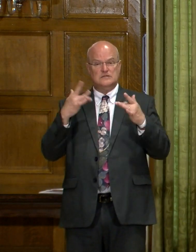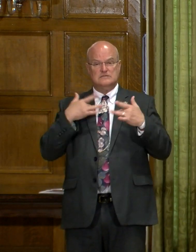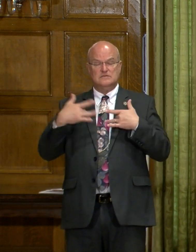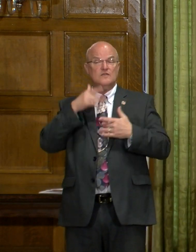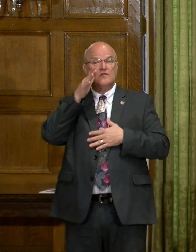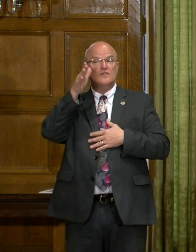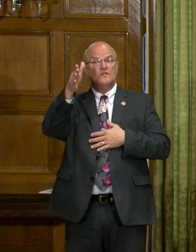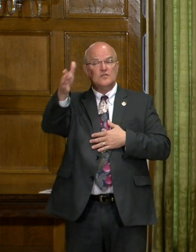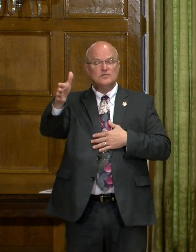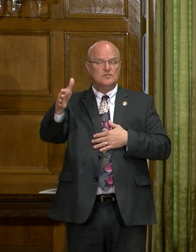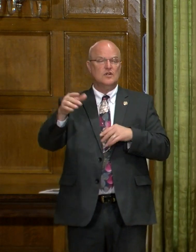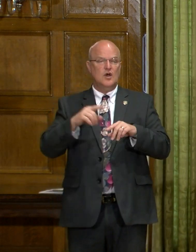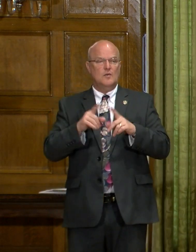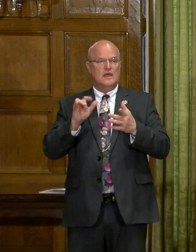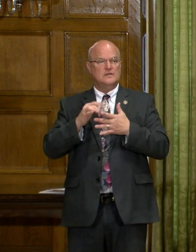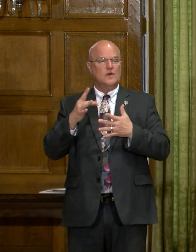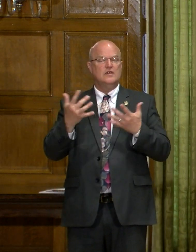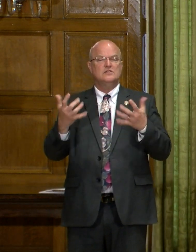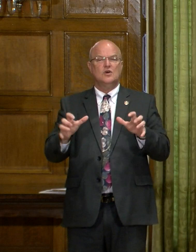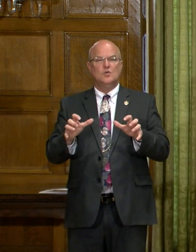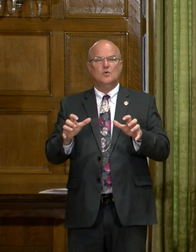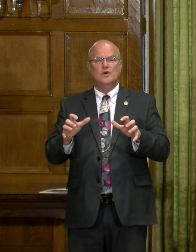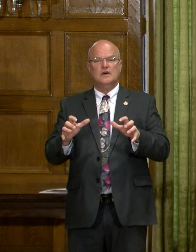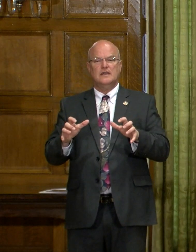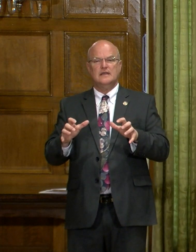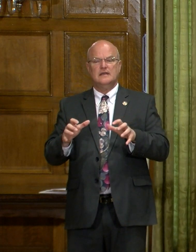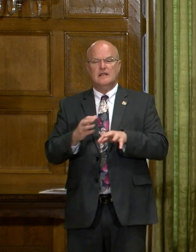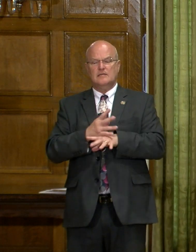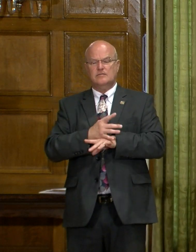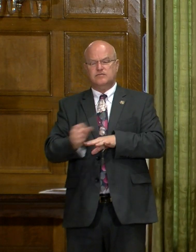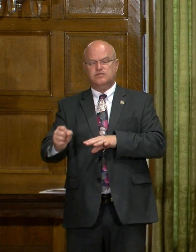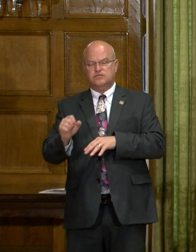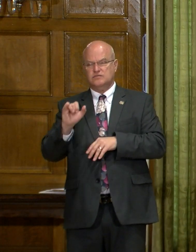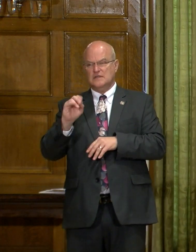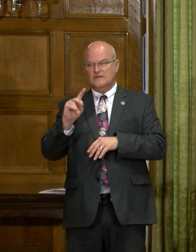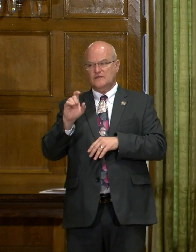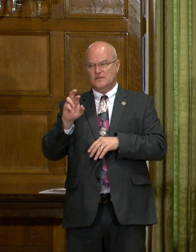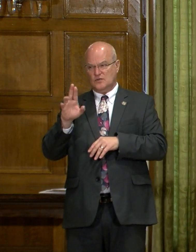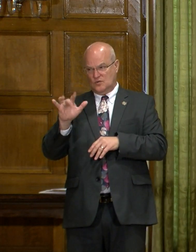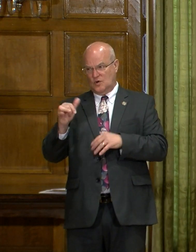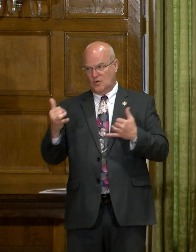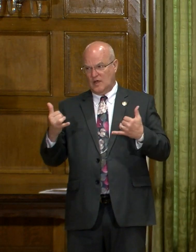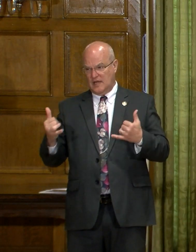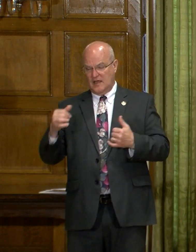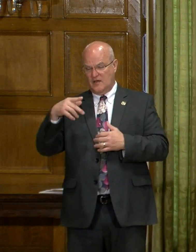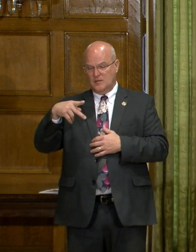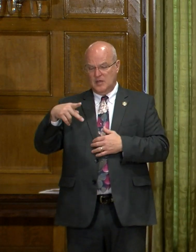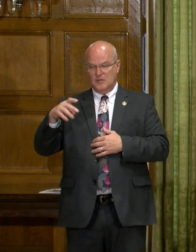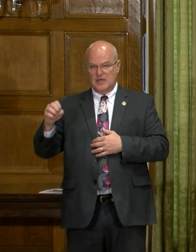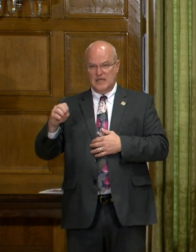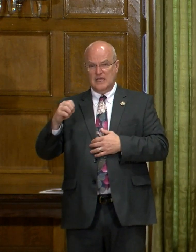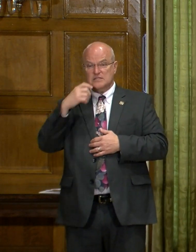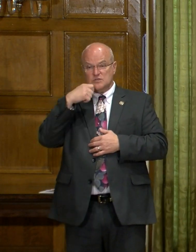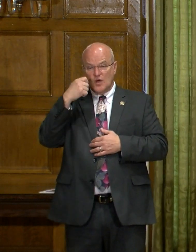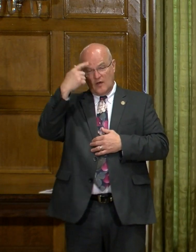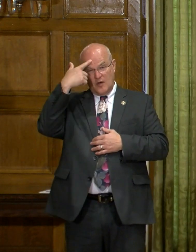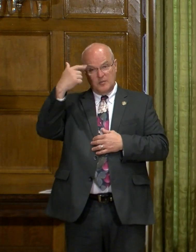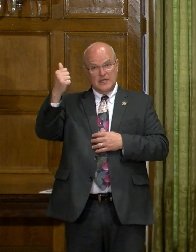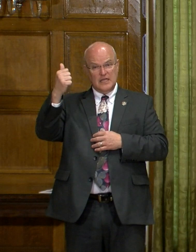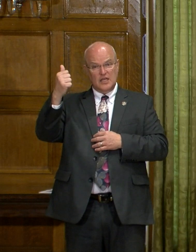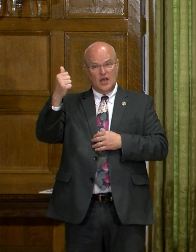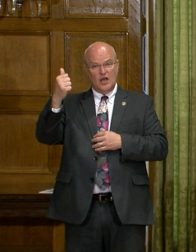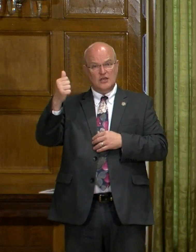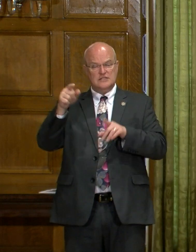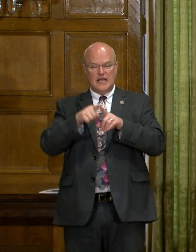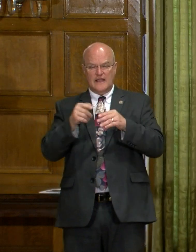about for the future, and that's why you don't want to completely deplete their inventory of PPE and swabs, because,